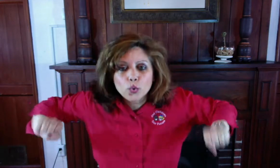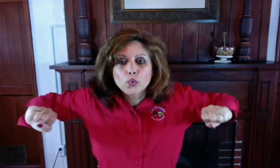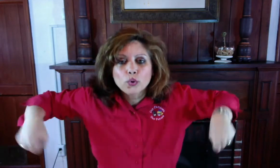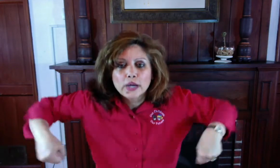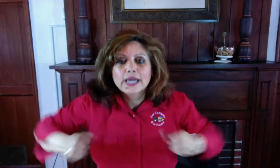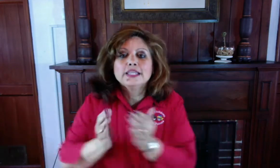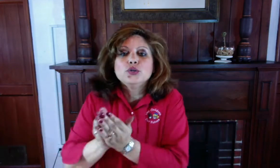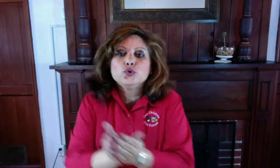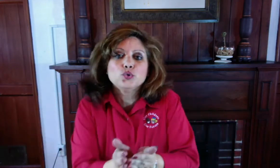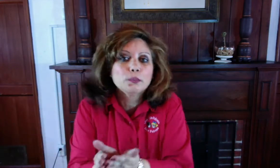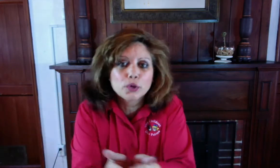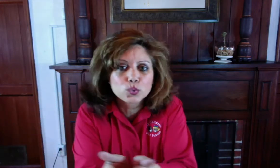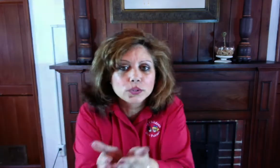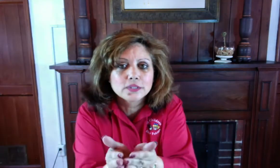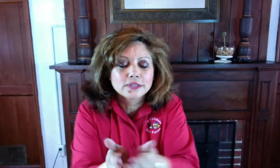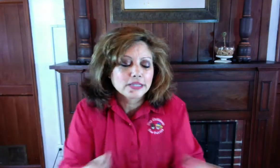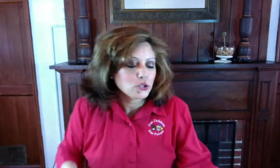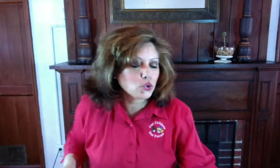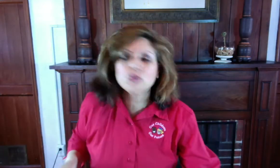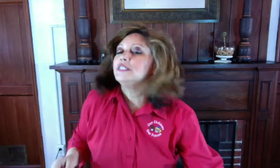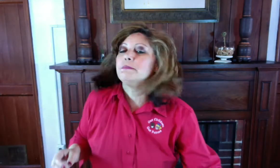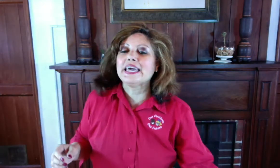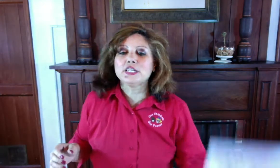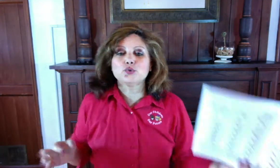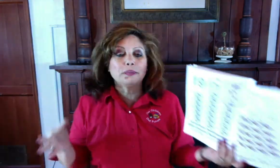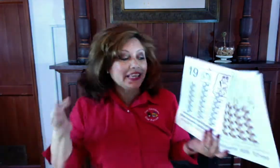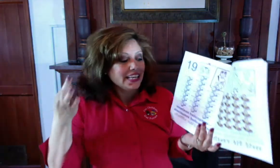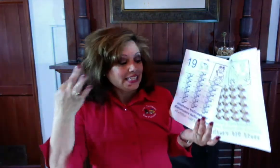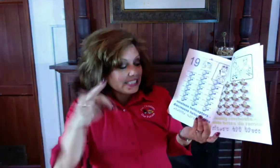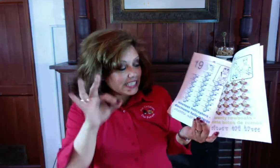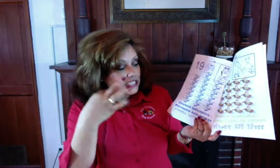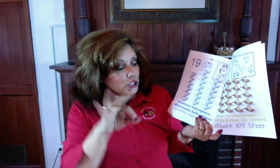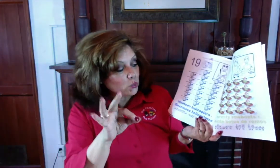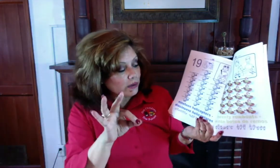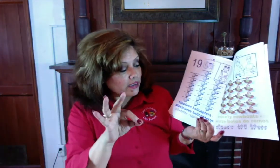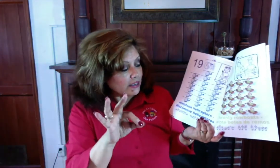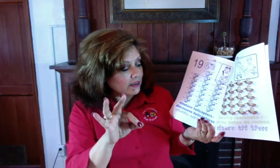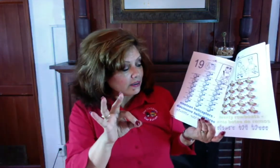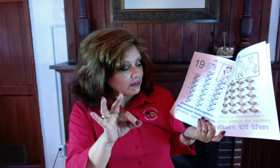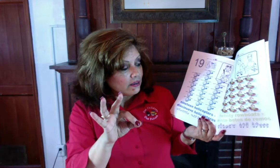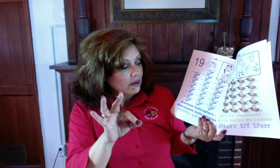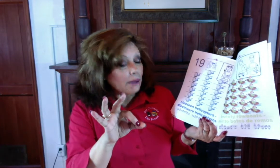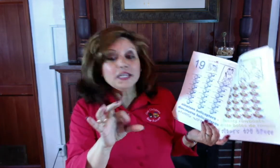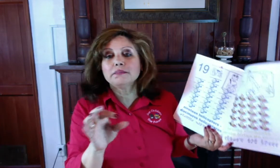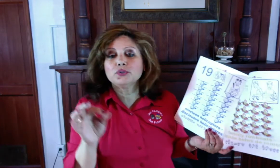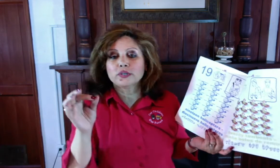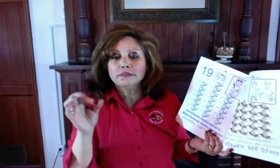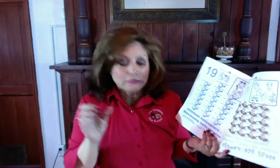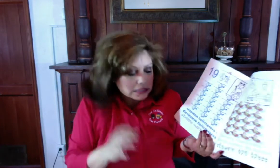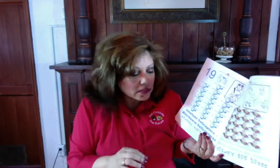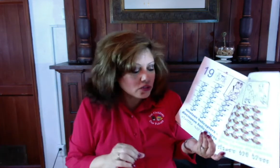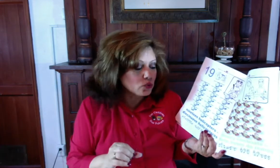row, and then you do the boat. So in Spanish will be 19, let's do that